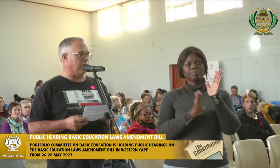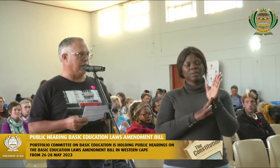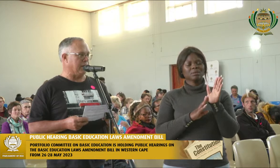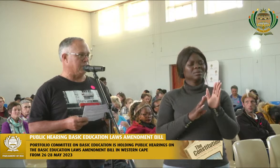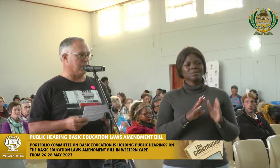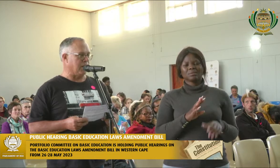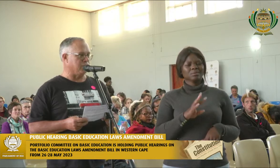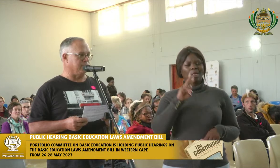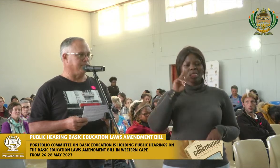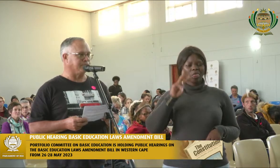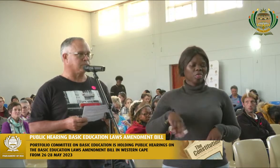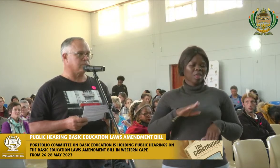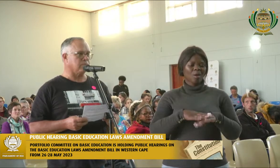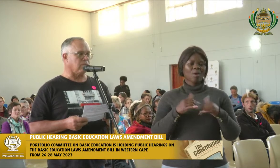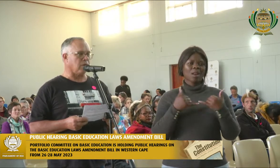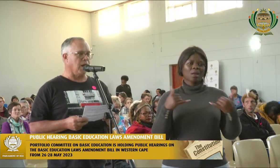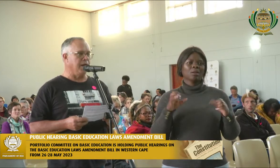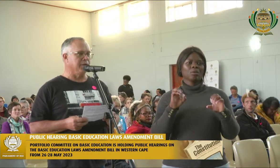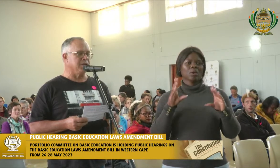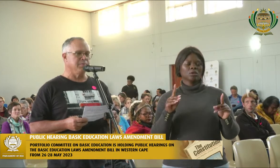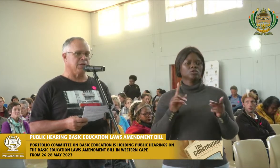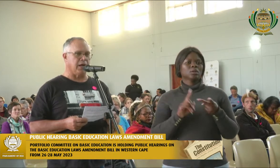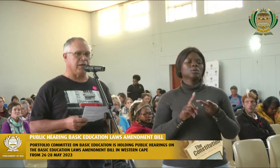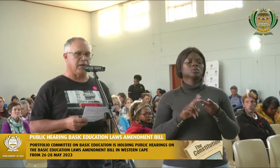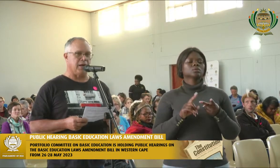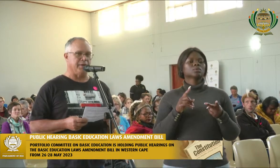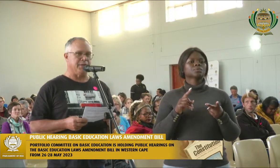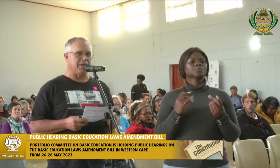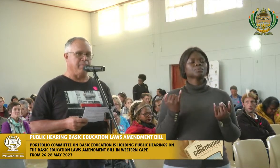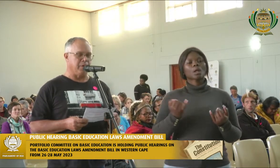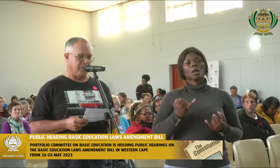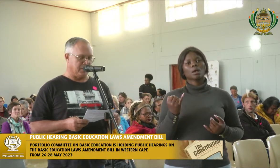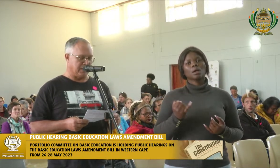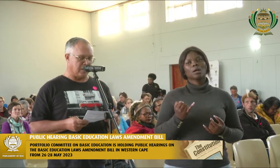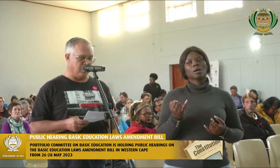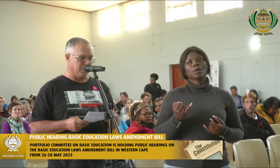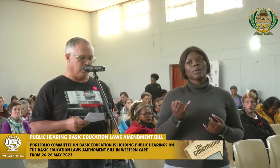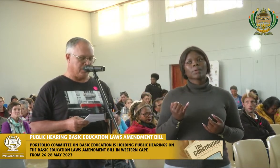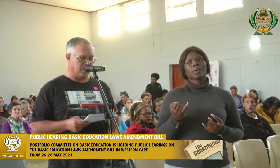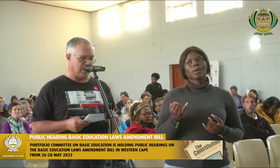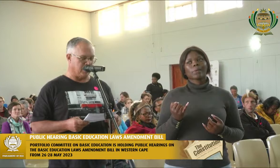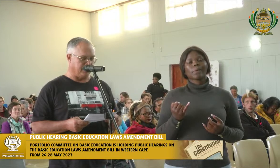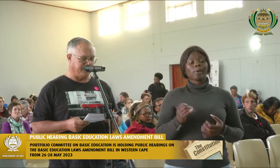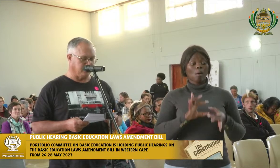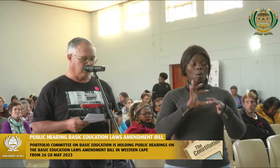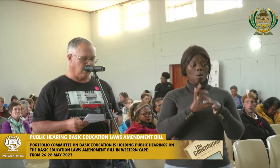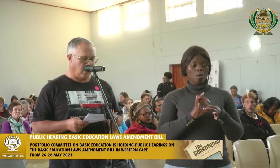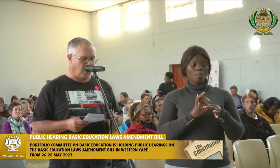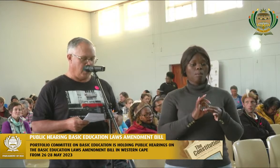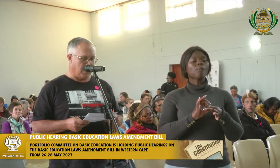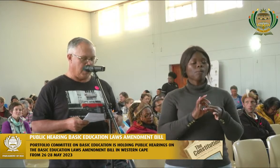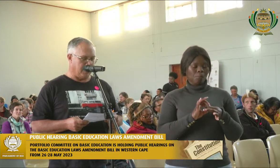things like online education. And it seems like it's hampering things like homeschool education.